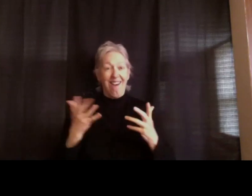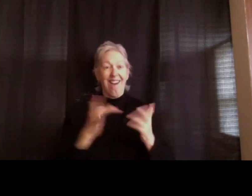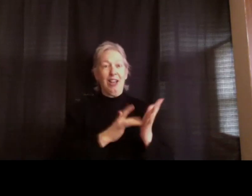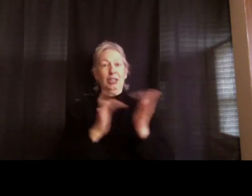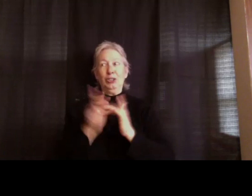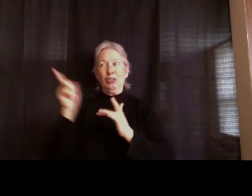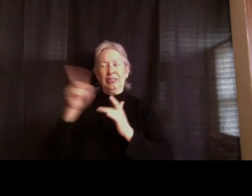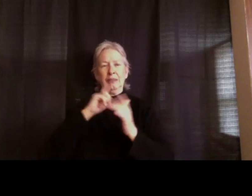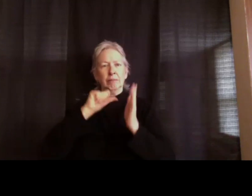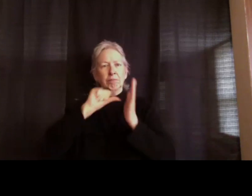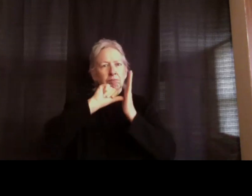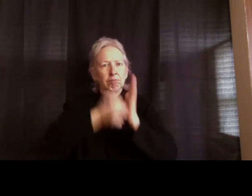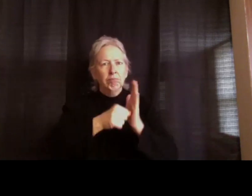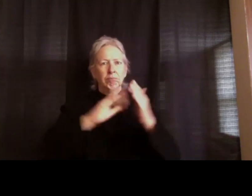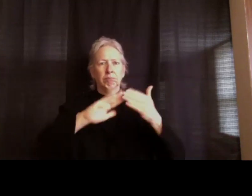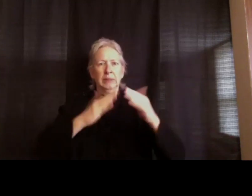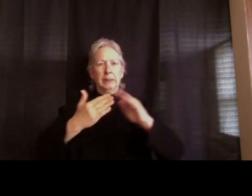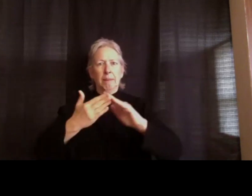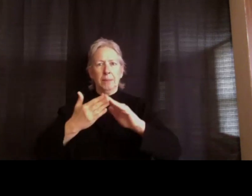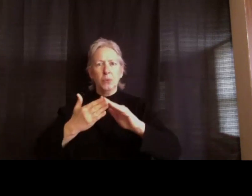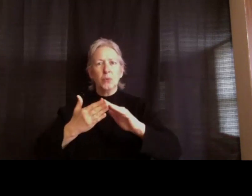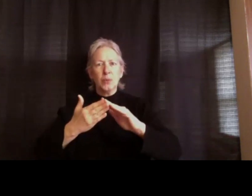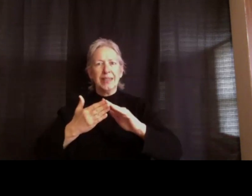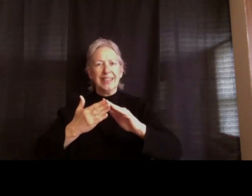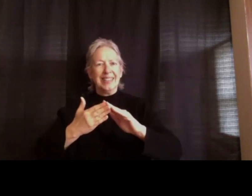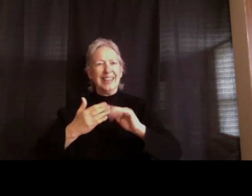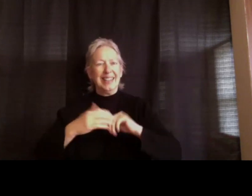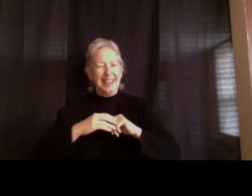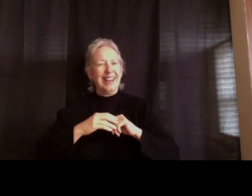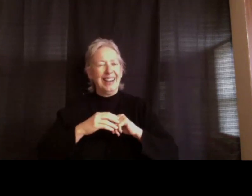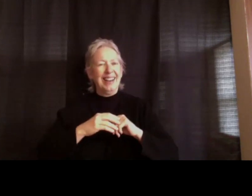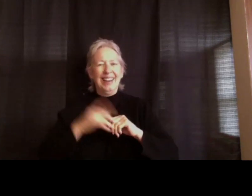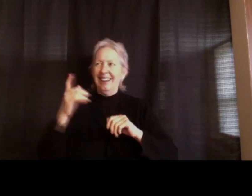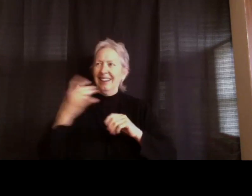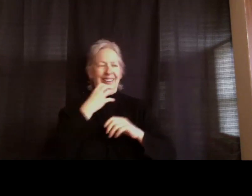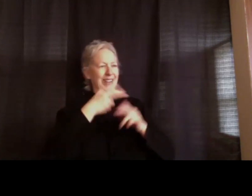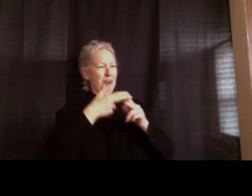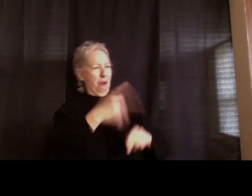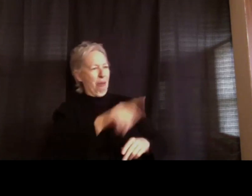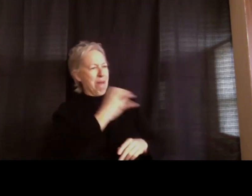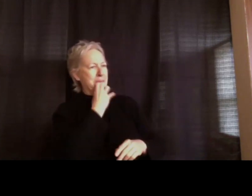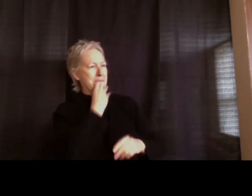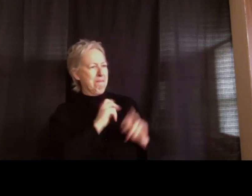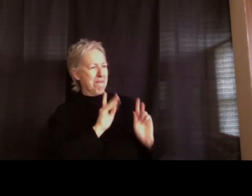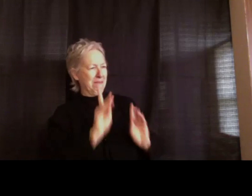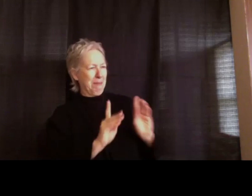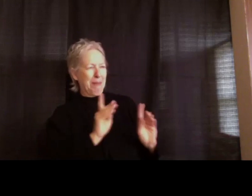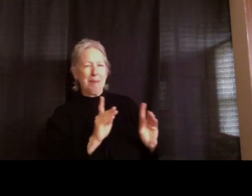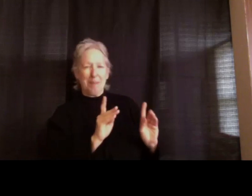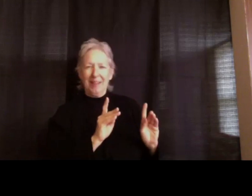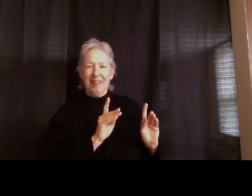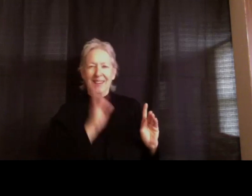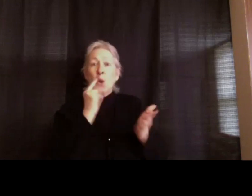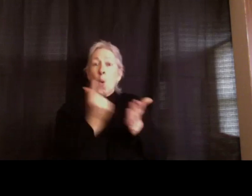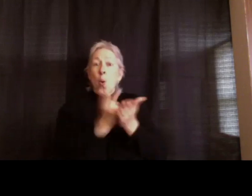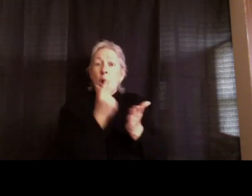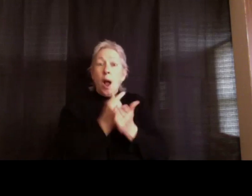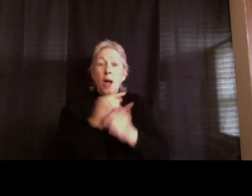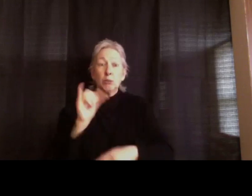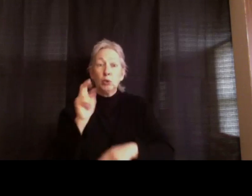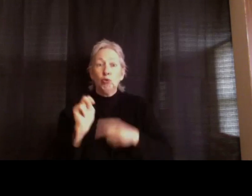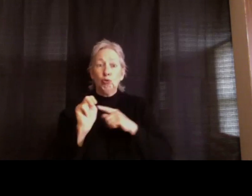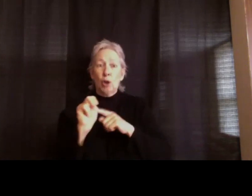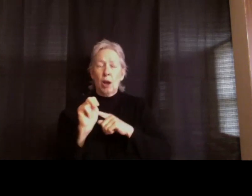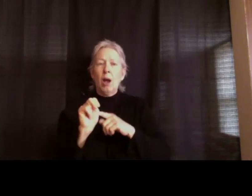community of those disciples, the beloved people of God. Oh, the Gospel of John talks a whole